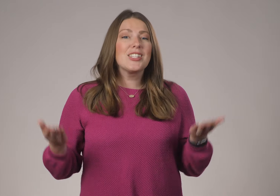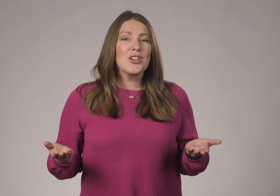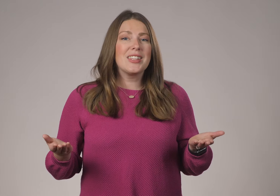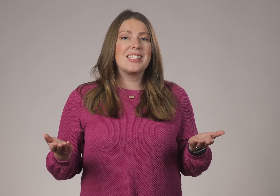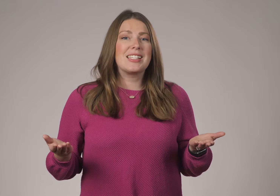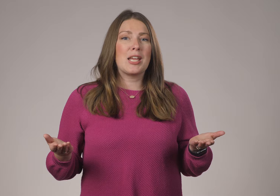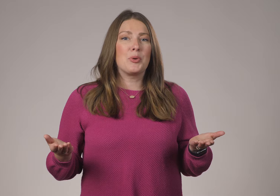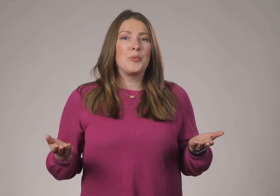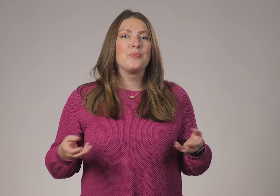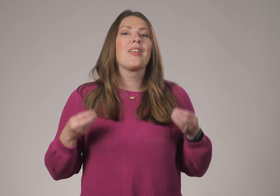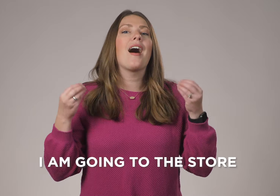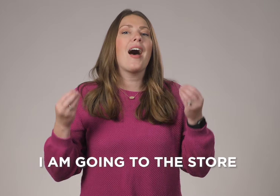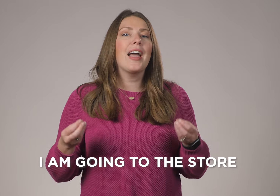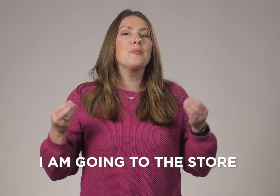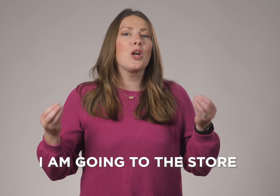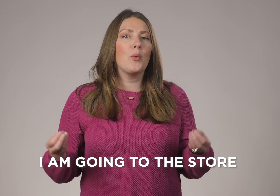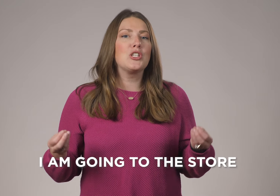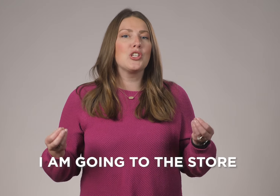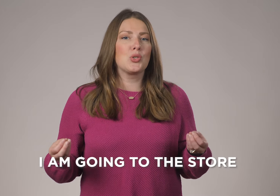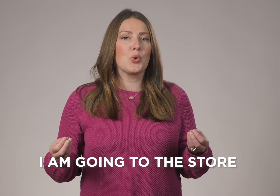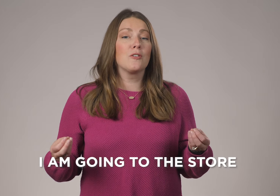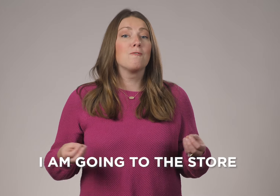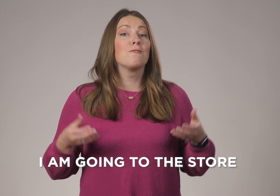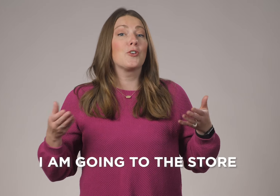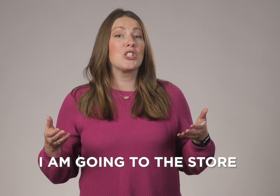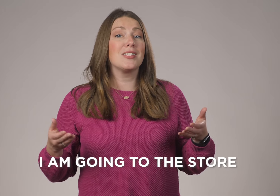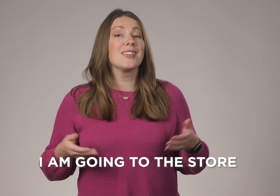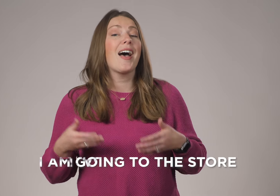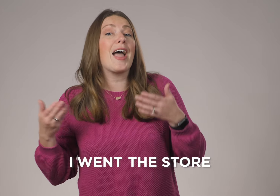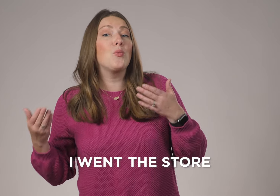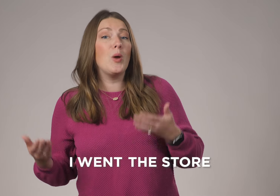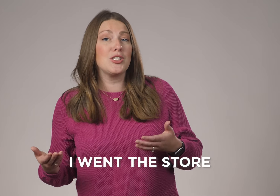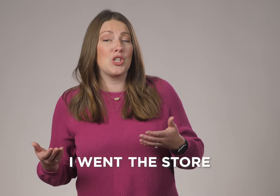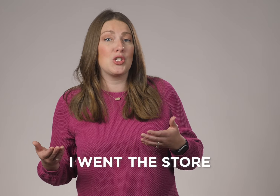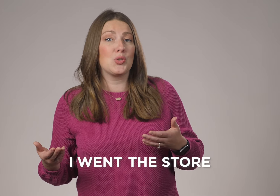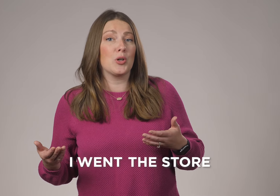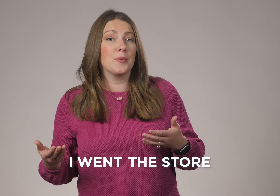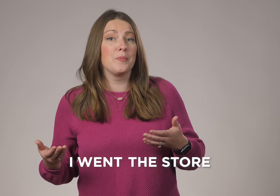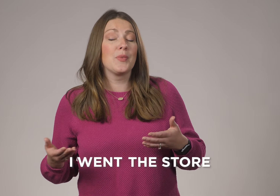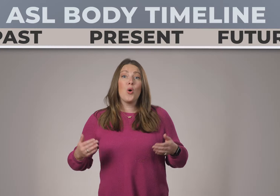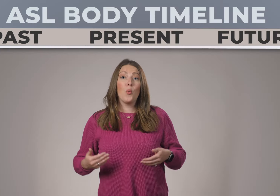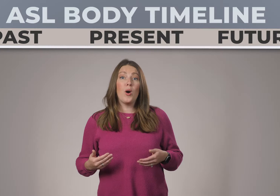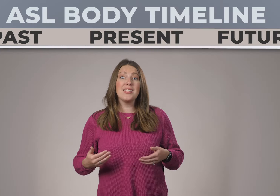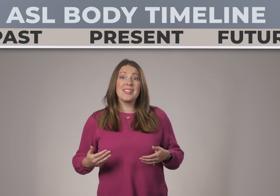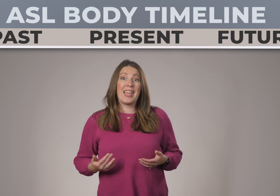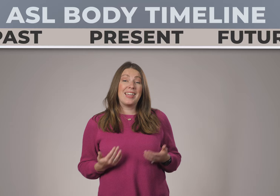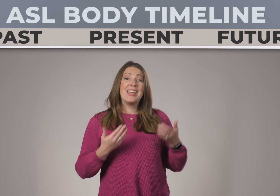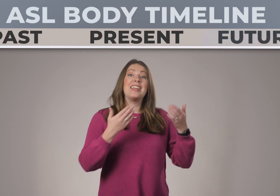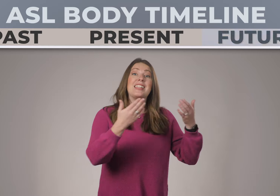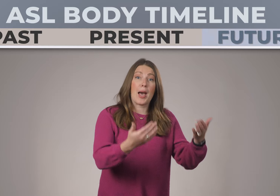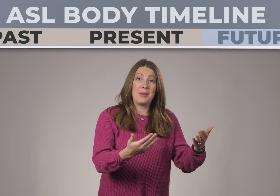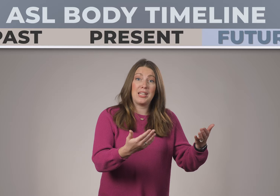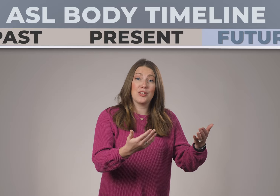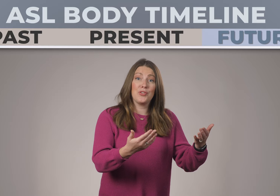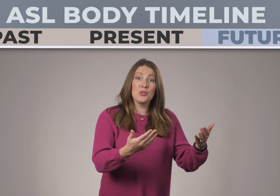look at this example. I am going to the store versus I went to the store. One is saying it's happening in the